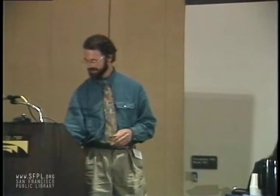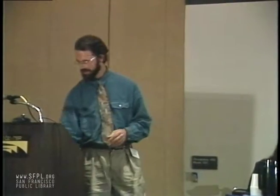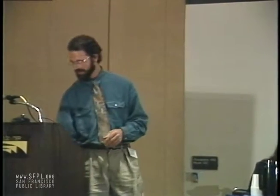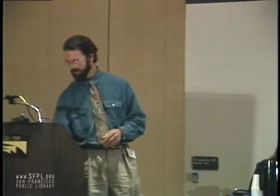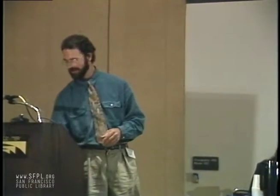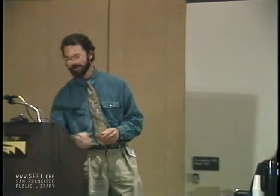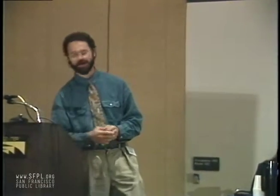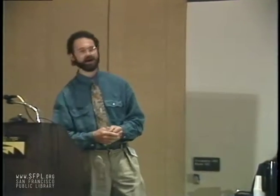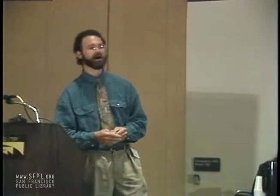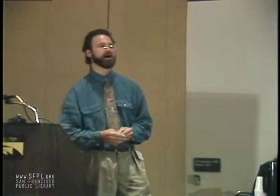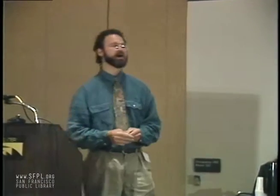present.